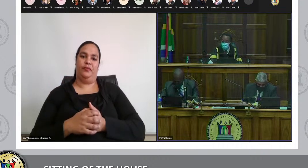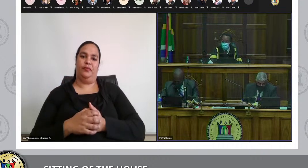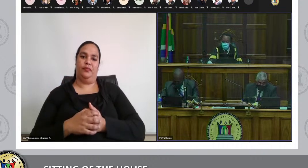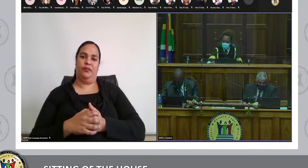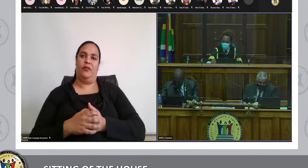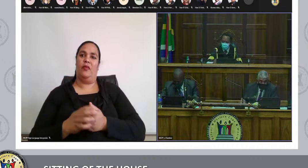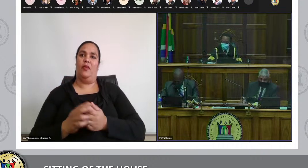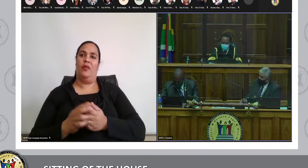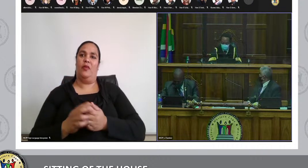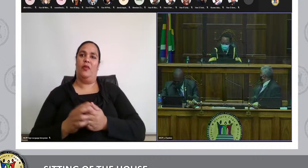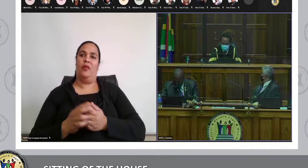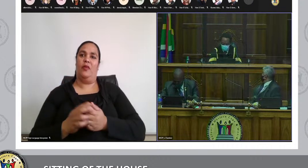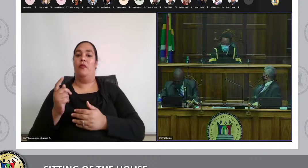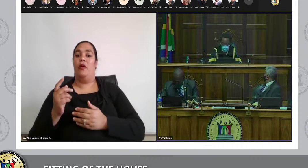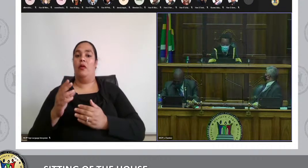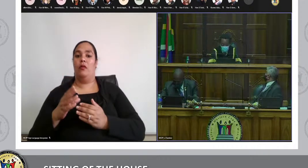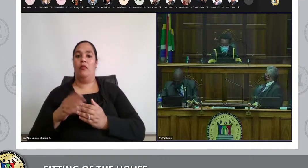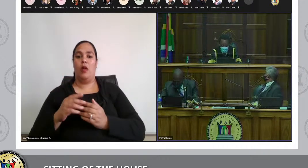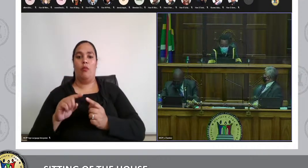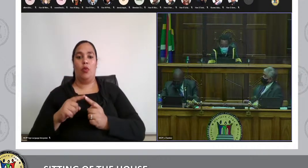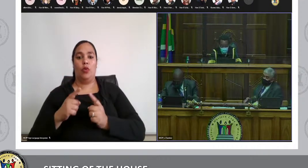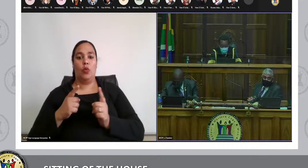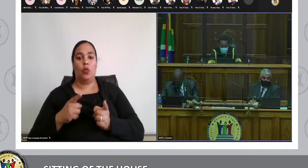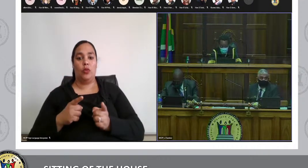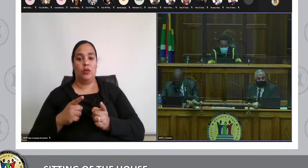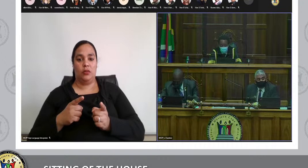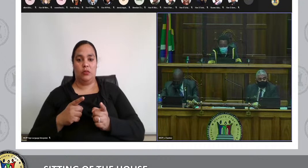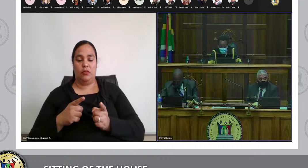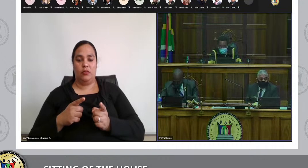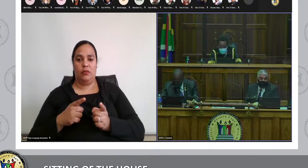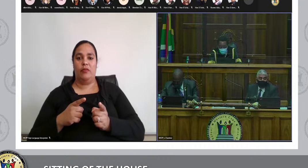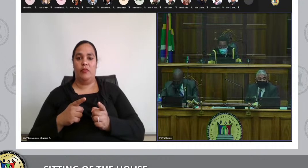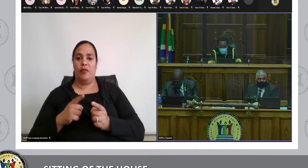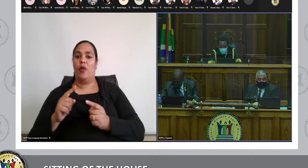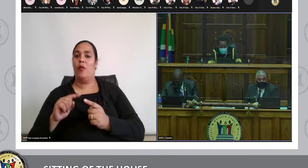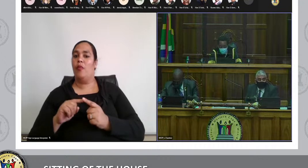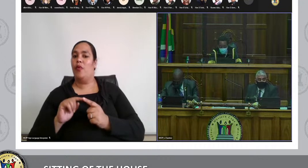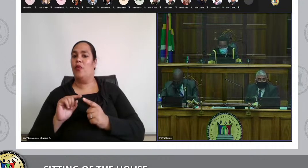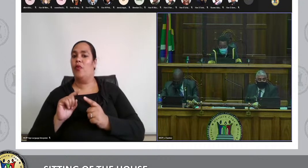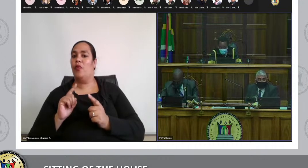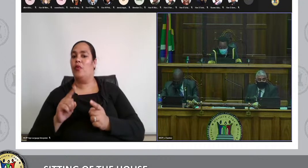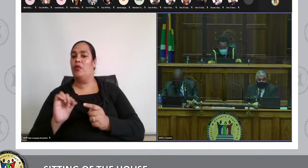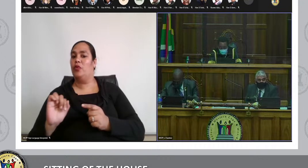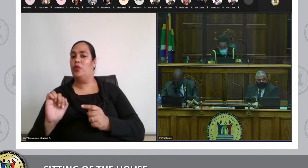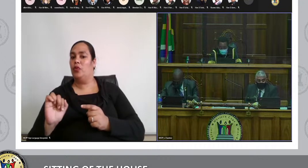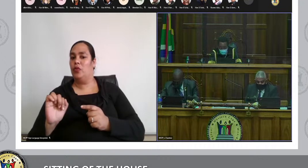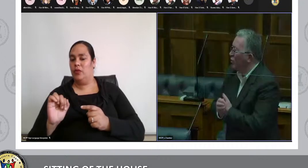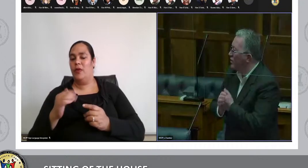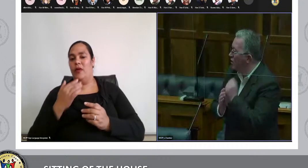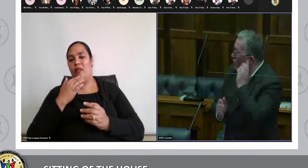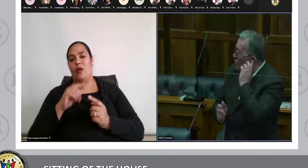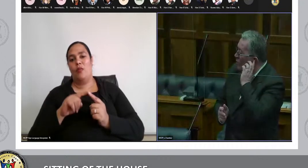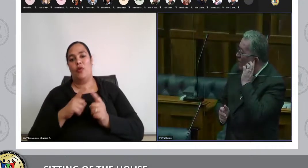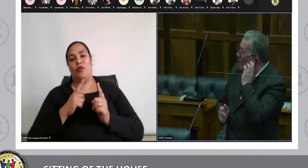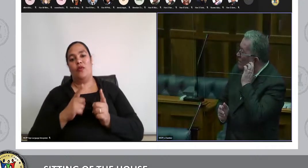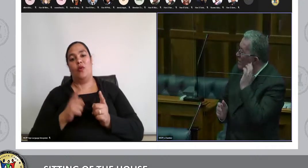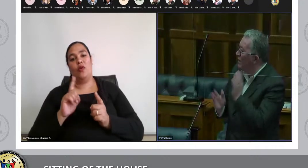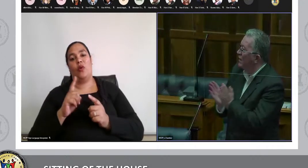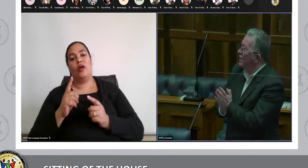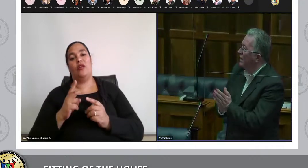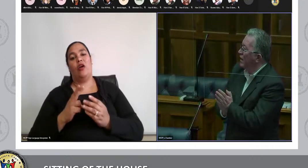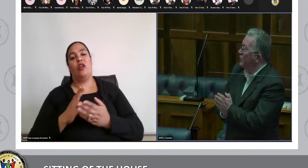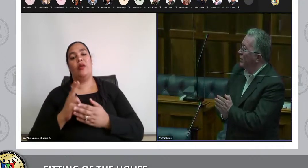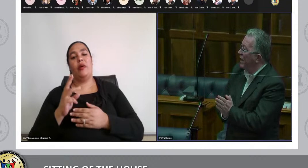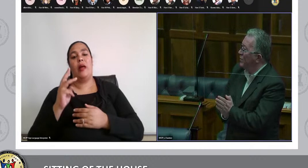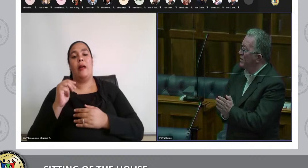Honorable members, Point of order. Is what's your point of order, Honorable Dagmo? Thank you. The point of order is Honorable